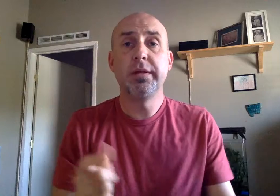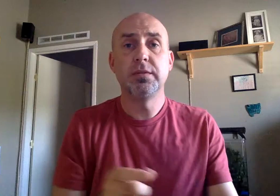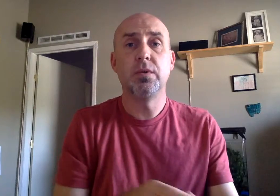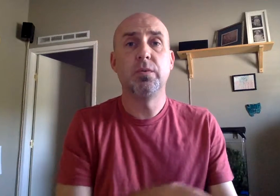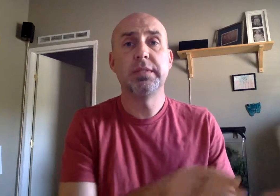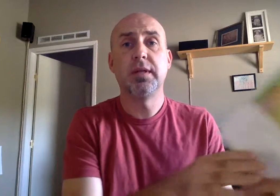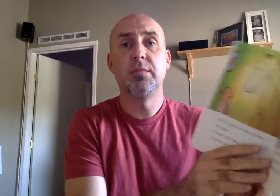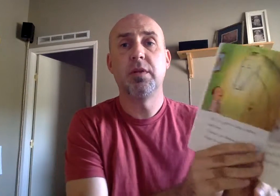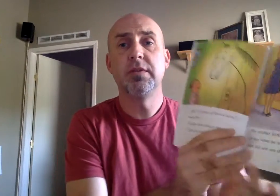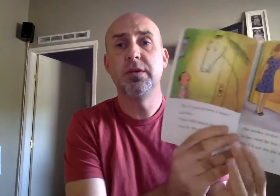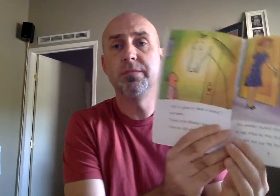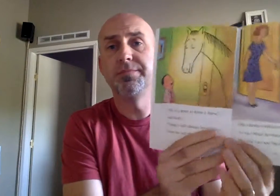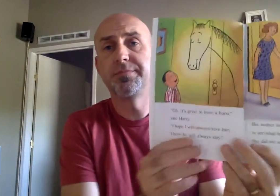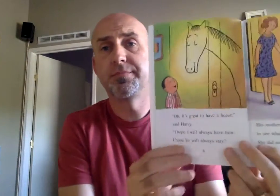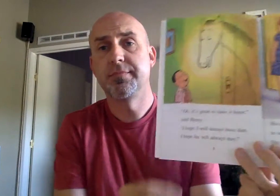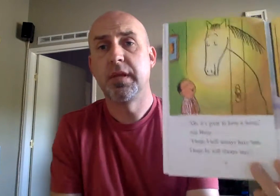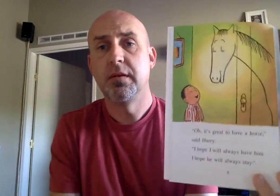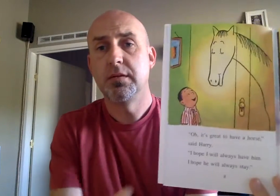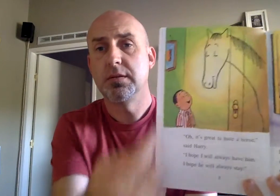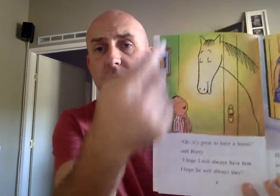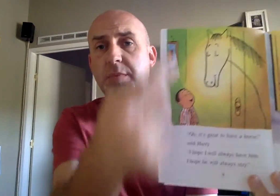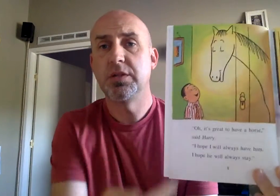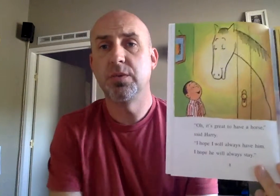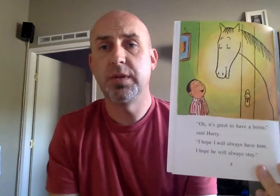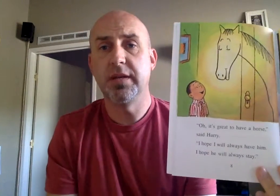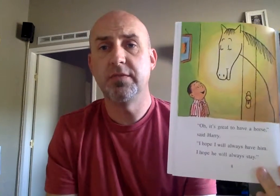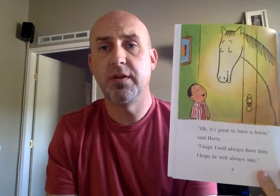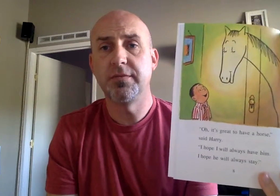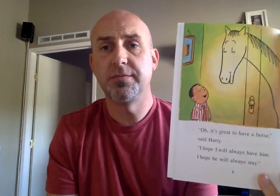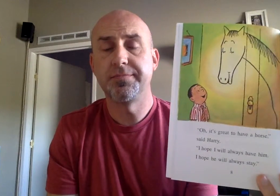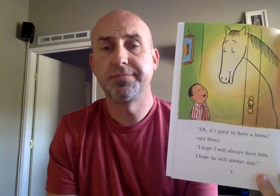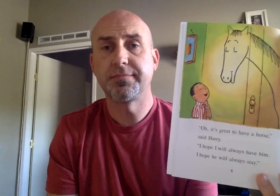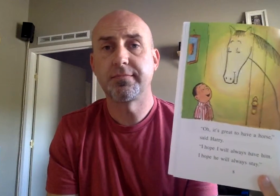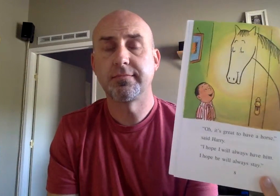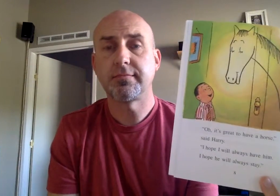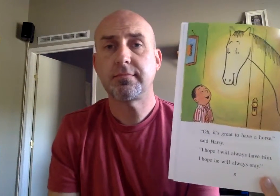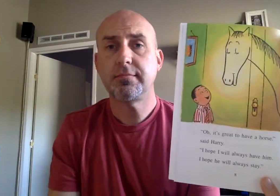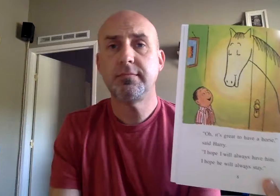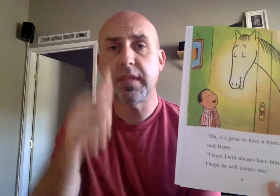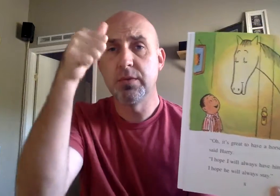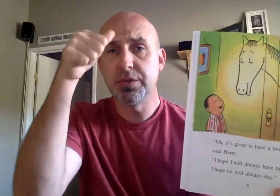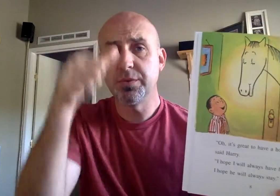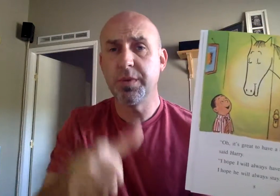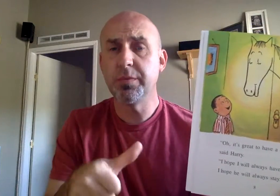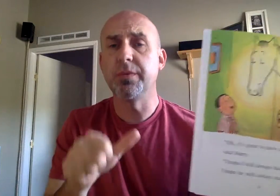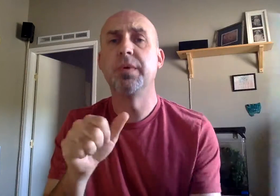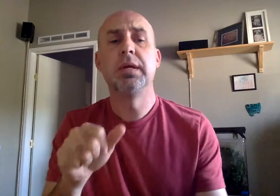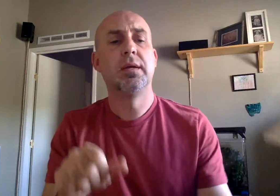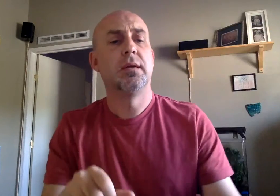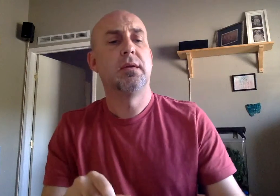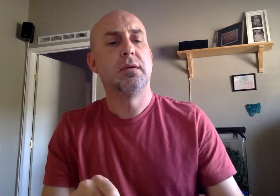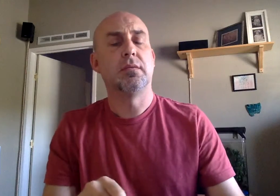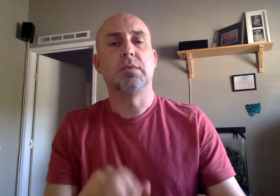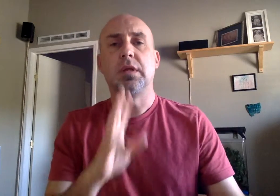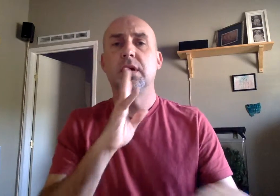so I don't waste time on the video. This is the page where we left off. I want you to remember we talked